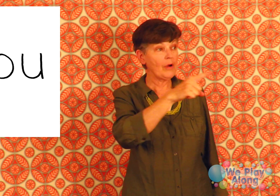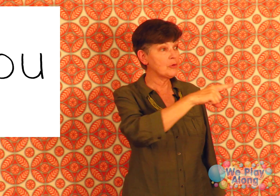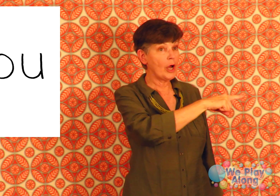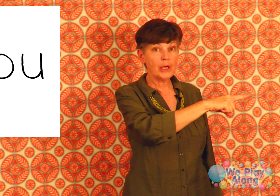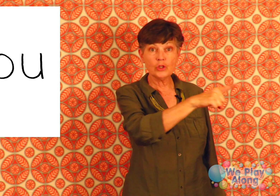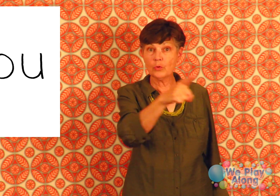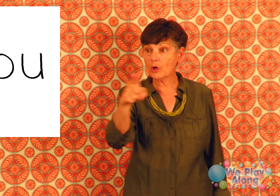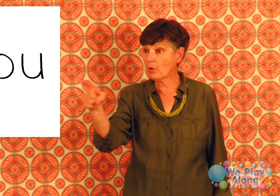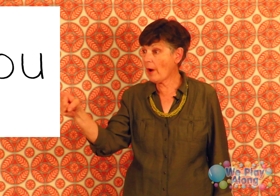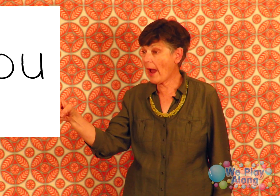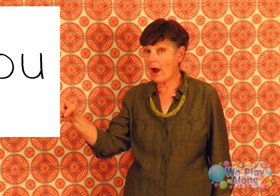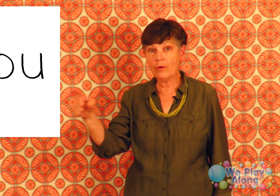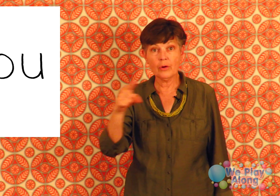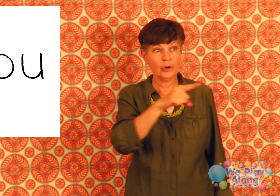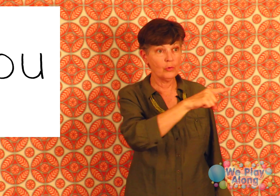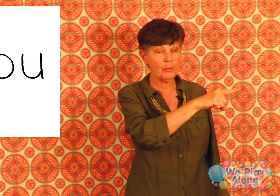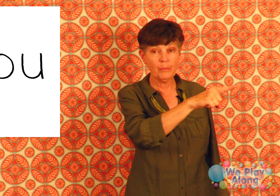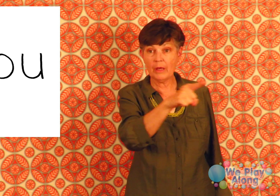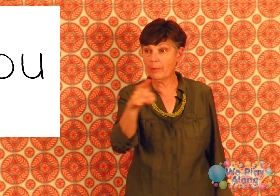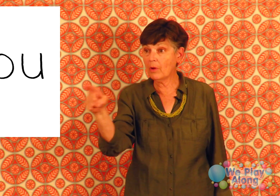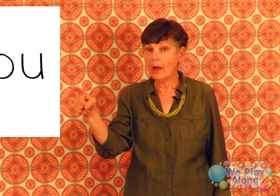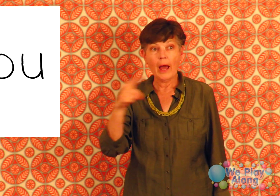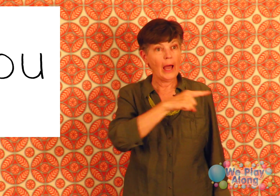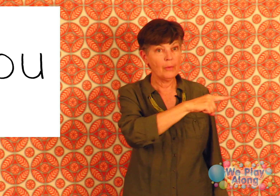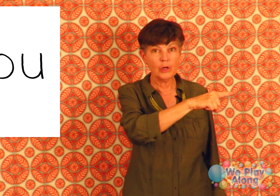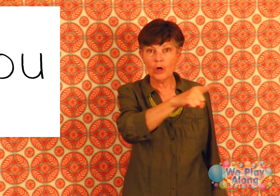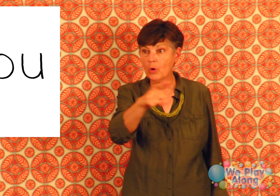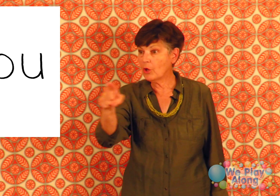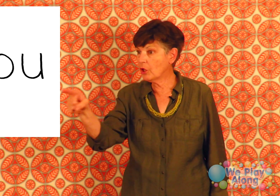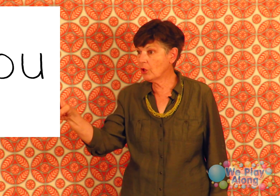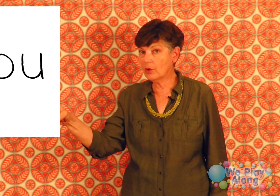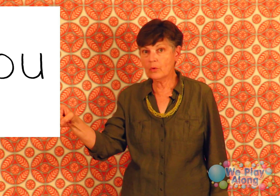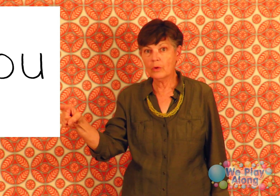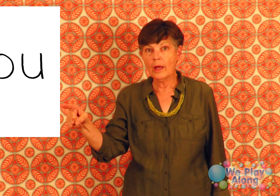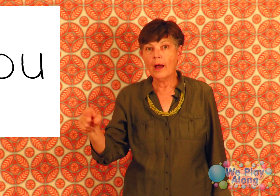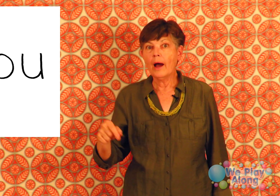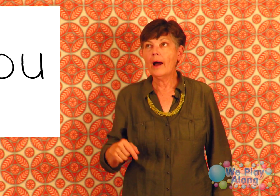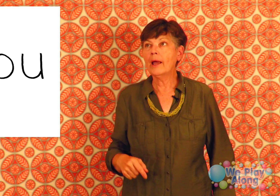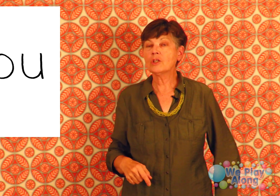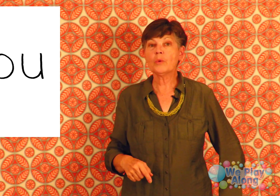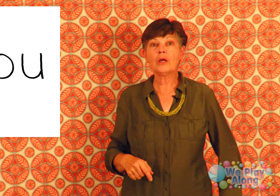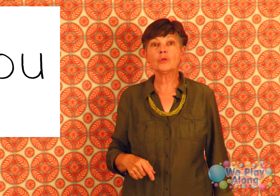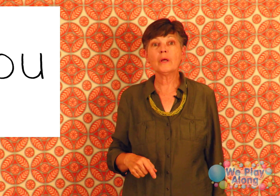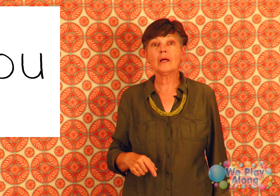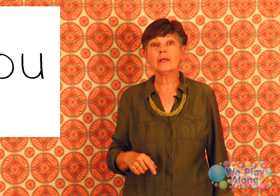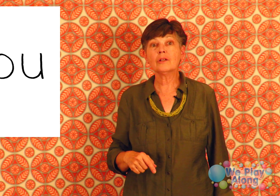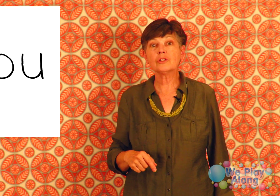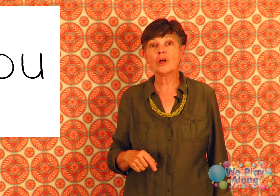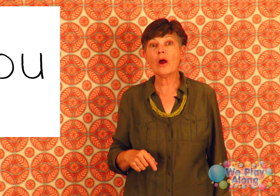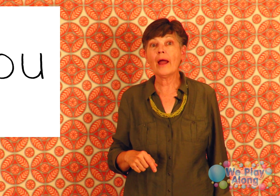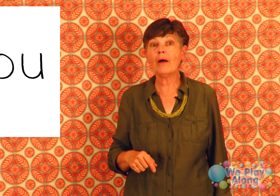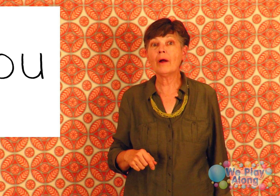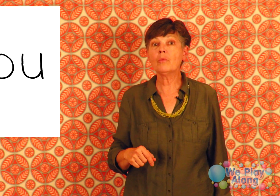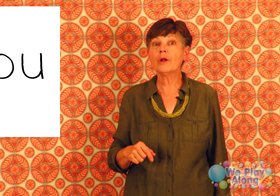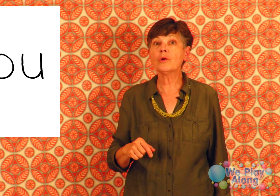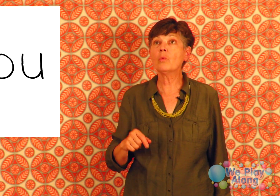I'm talking to a crowd, a group of people, I would go you. In Twinkle, Twinkle, Little Star, how I wonder